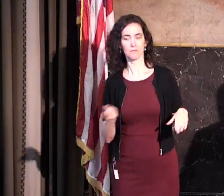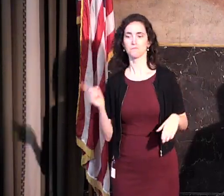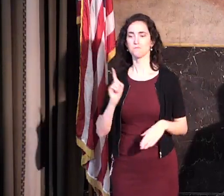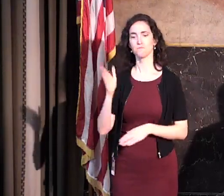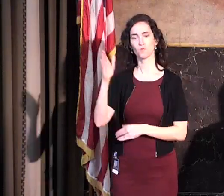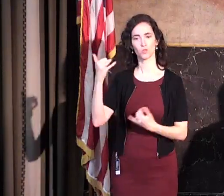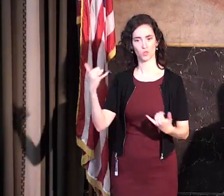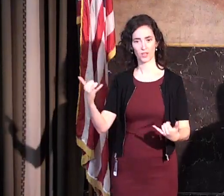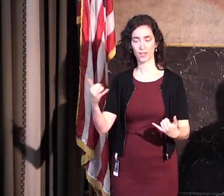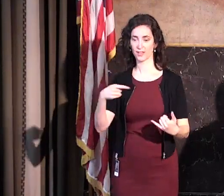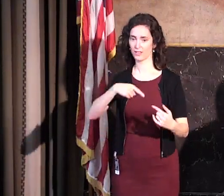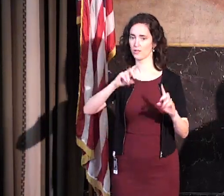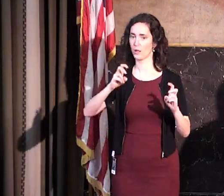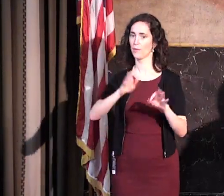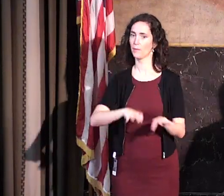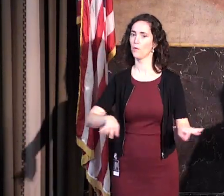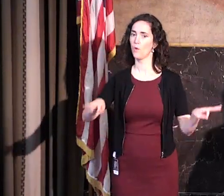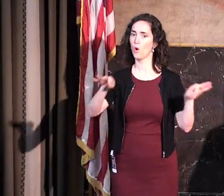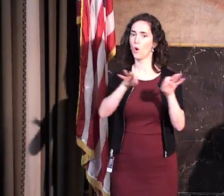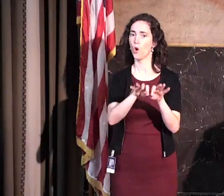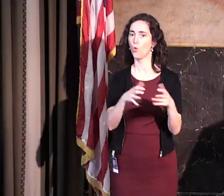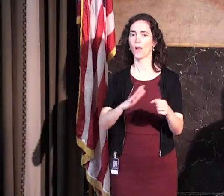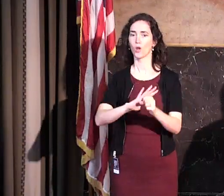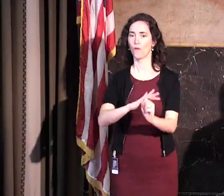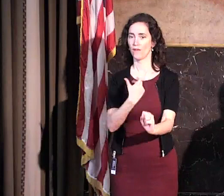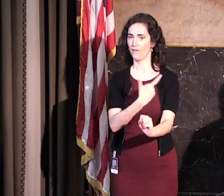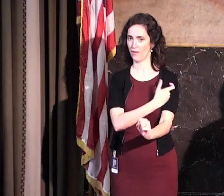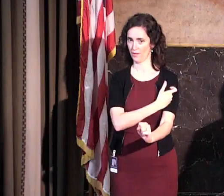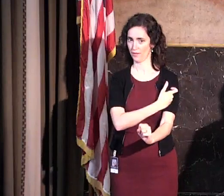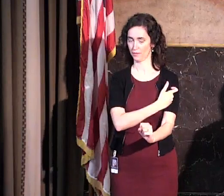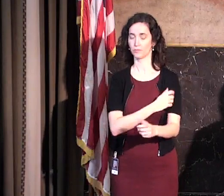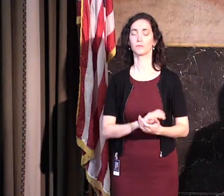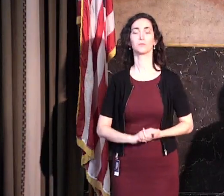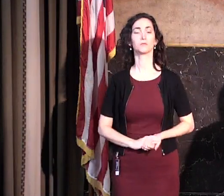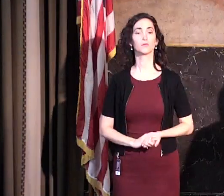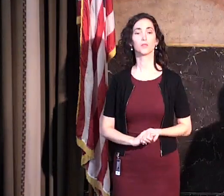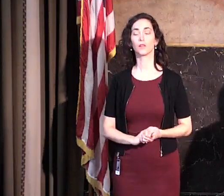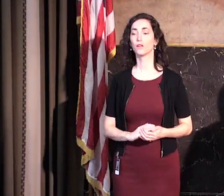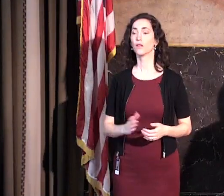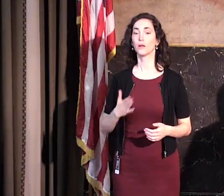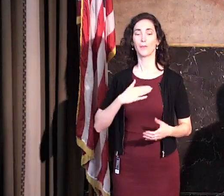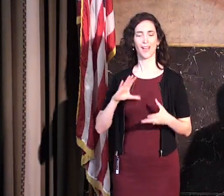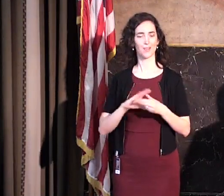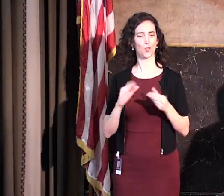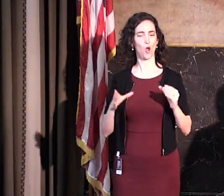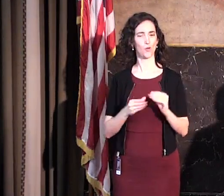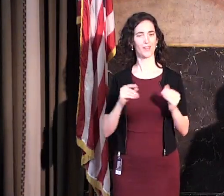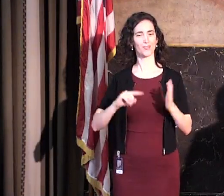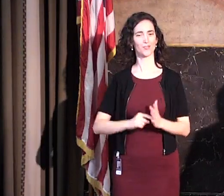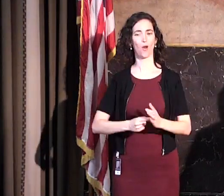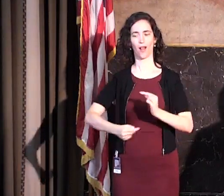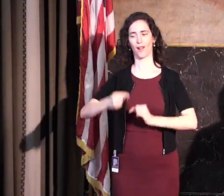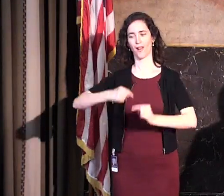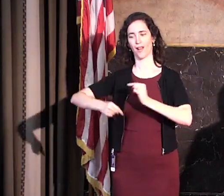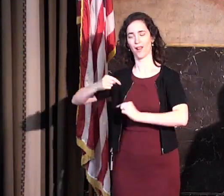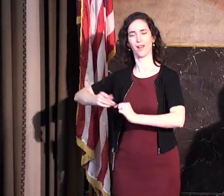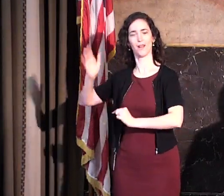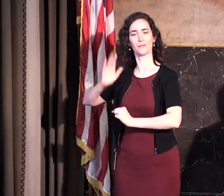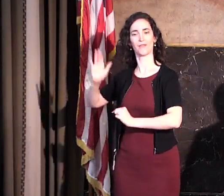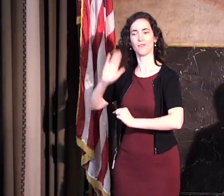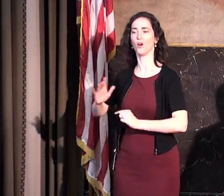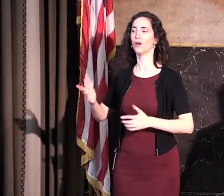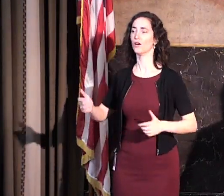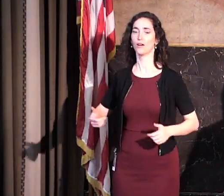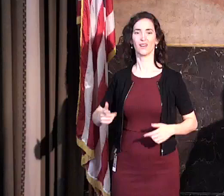very important topic, the COVID-19 vaccinations. So to start my story, I feel like I have to go back to the very beginning when all of our